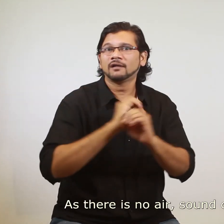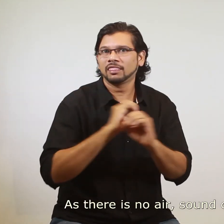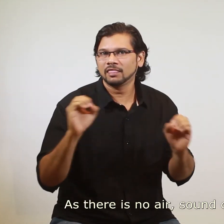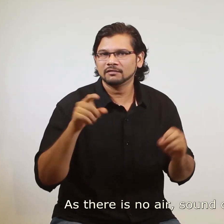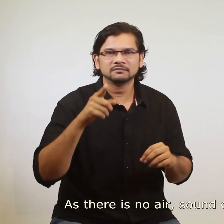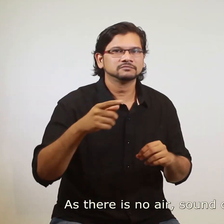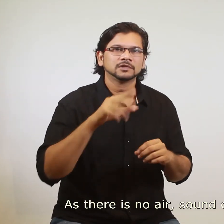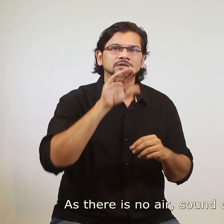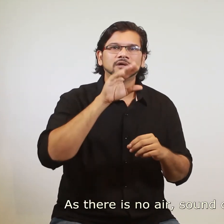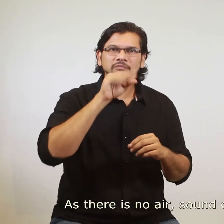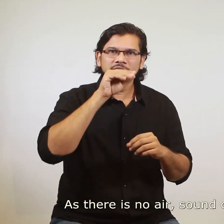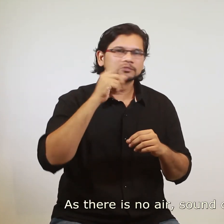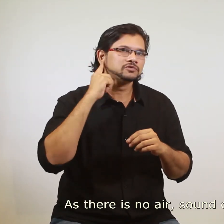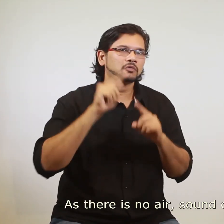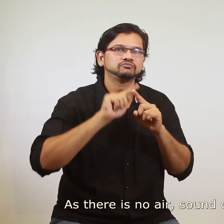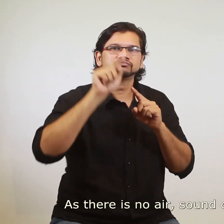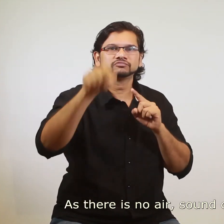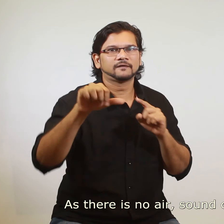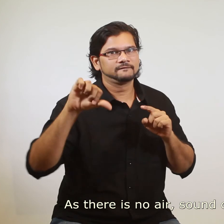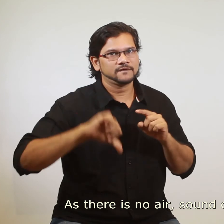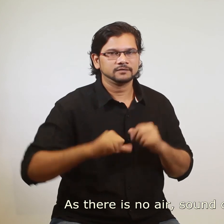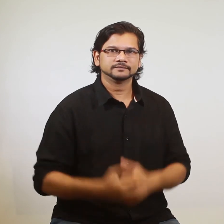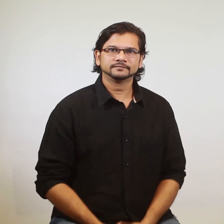As there is no air, sound cannot travel.